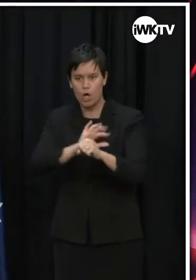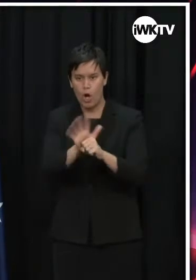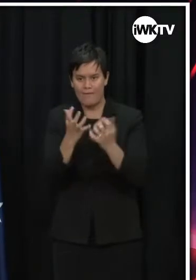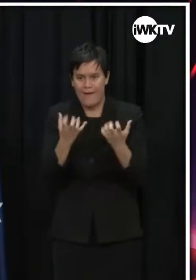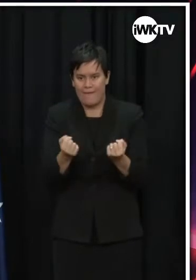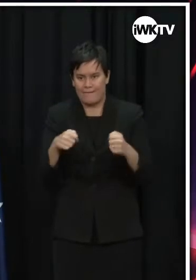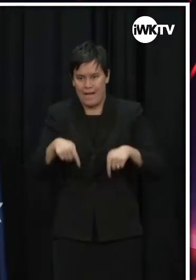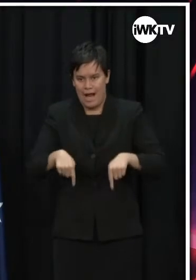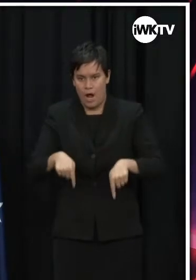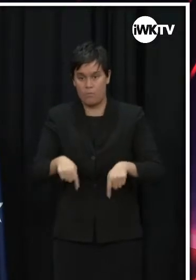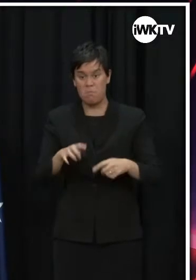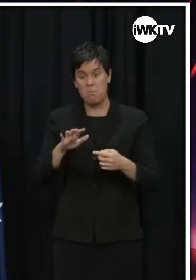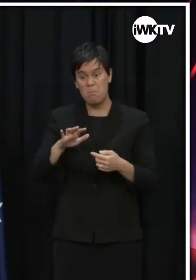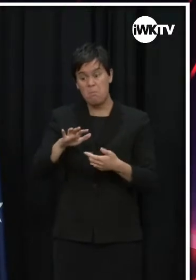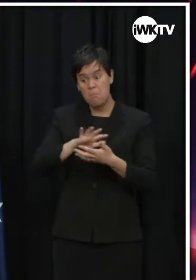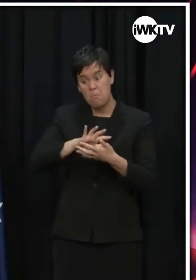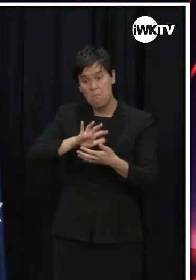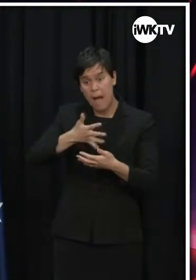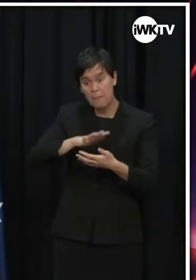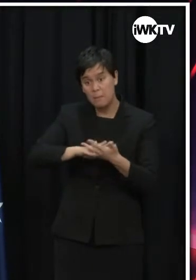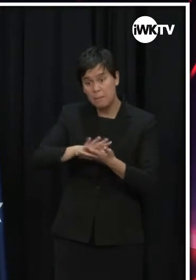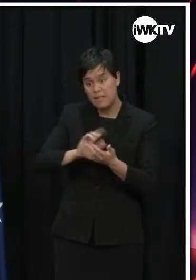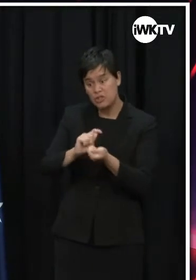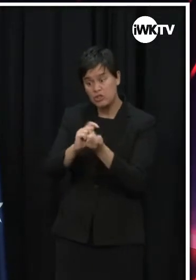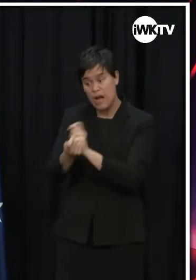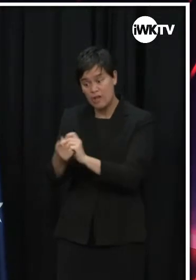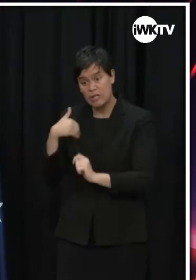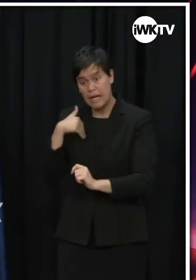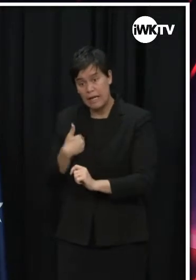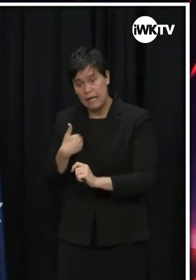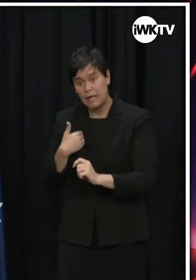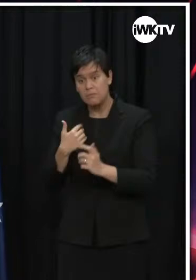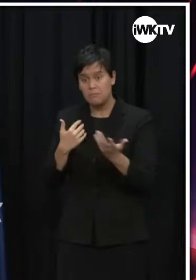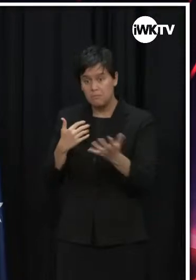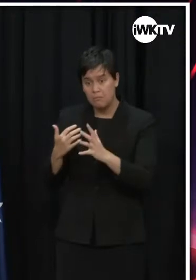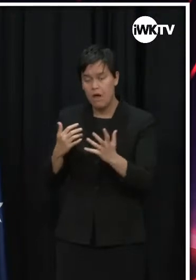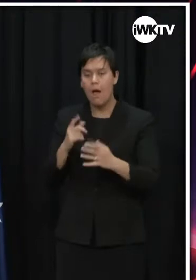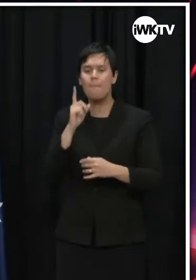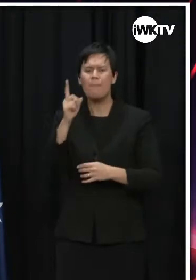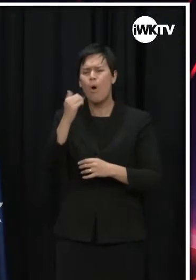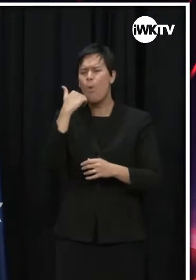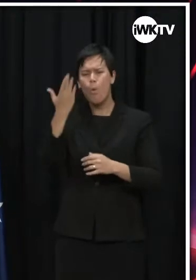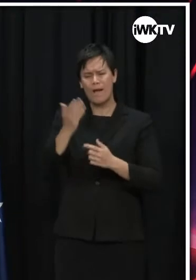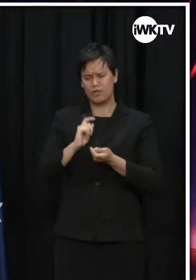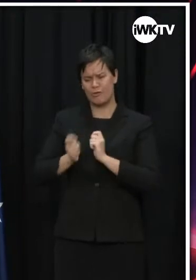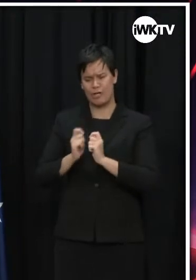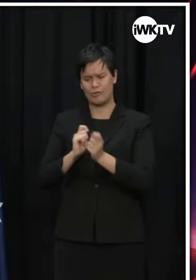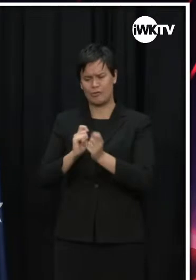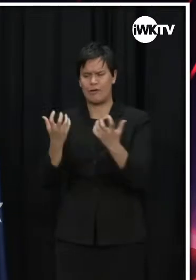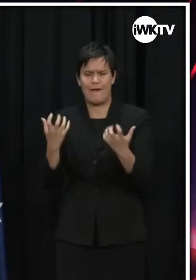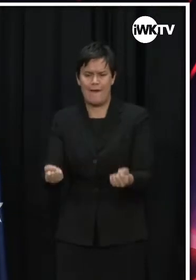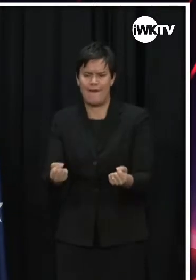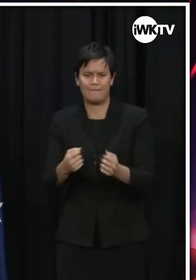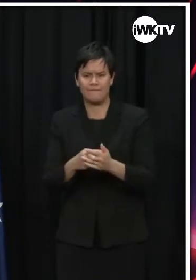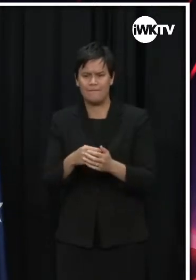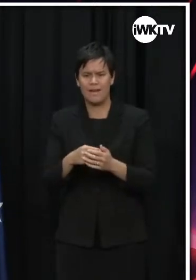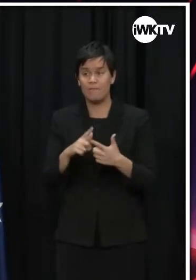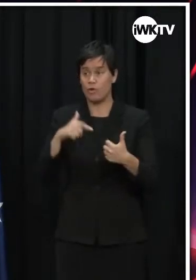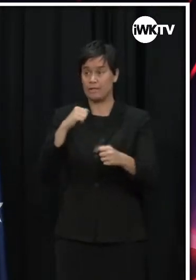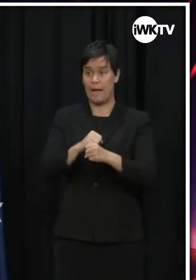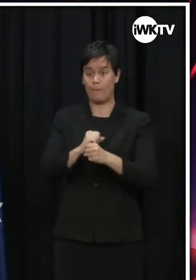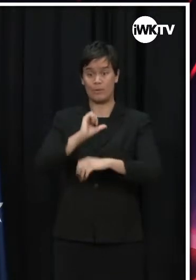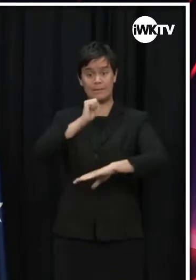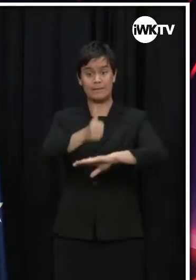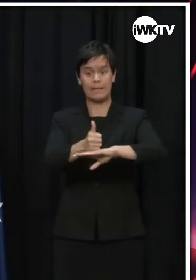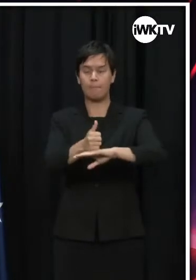our settings according to that. Now we haven't just started doing that, we have been doing that since the beginning of the year, and you'll see that with the pre-departure testing,